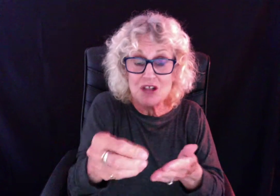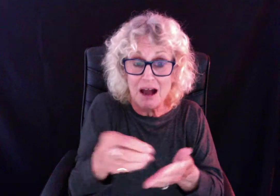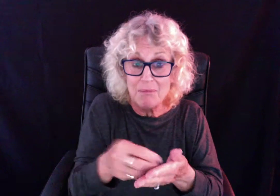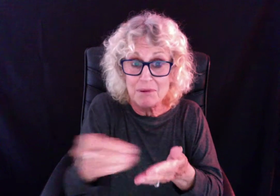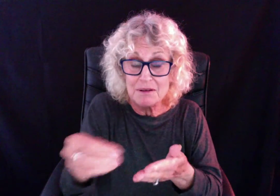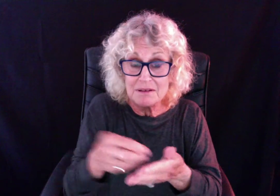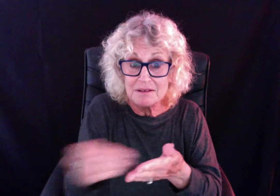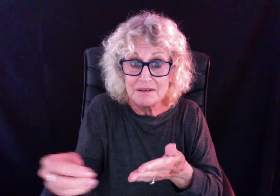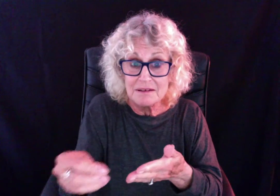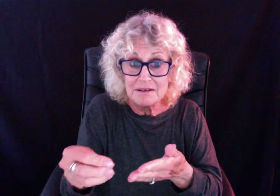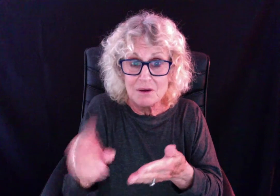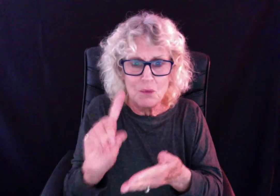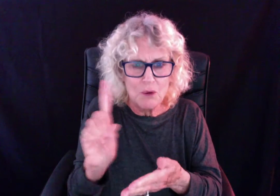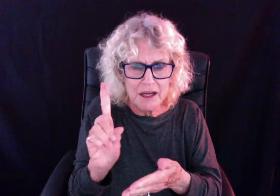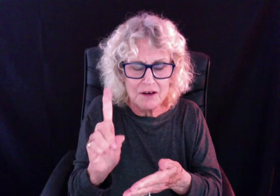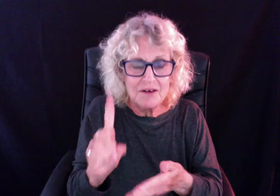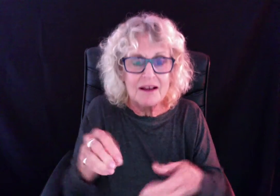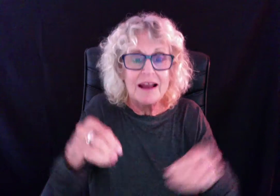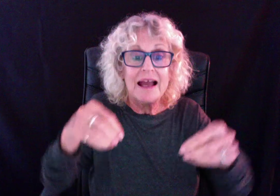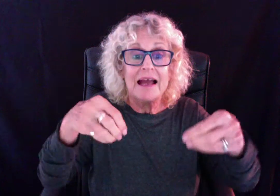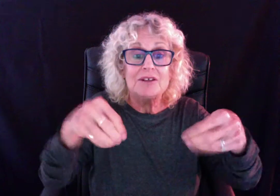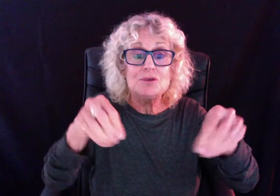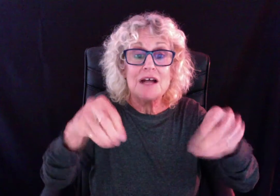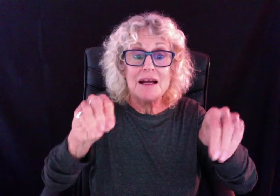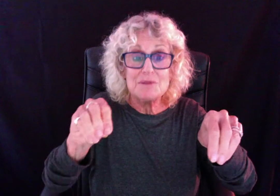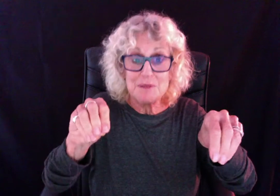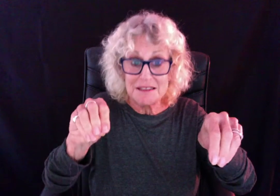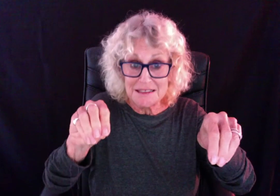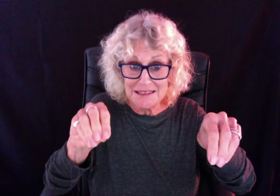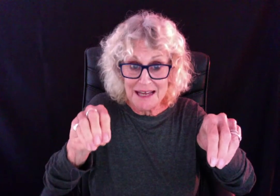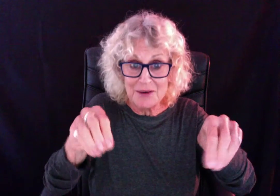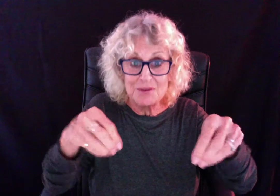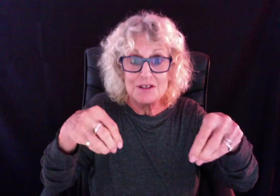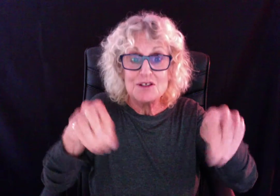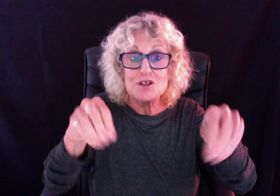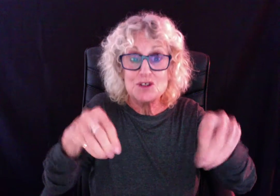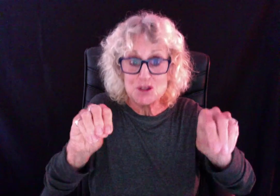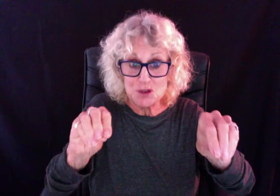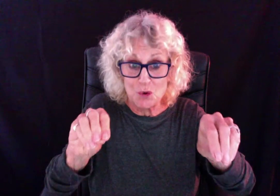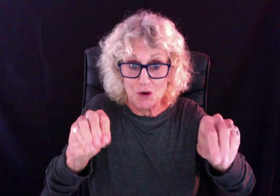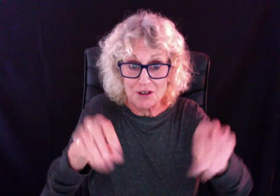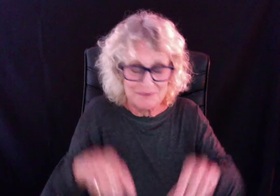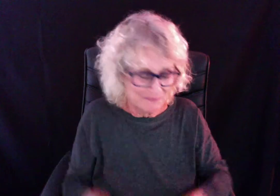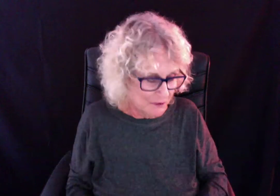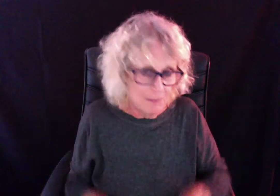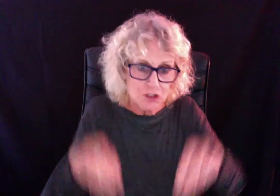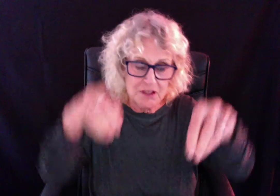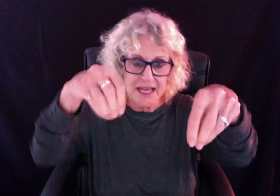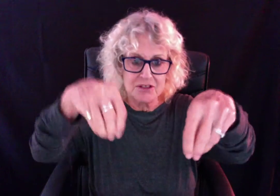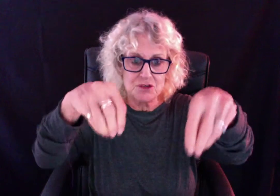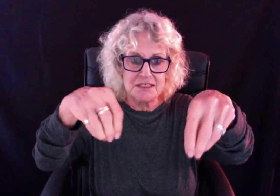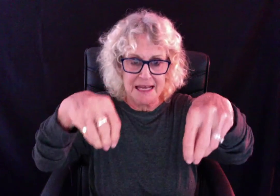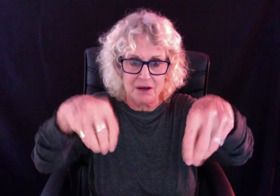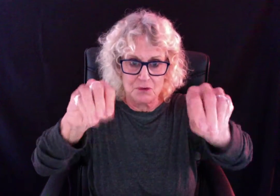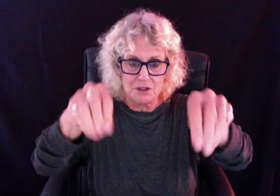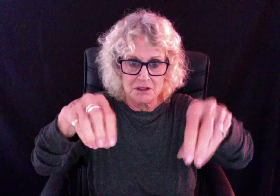shop, where? Two times, because it's a noun, store. All right, make sure the hands are down, the